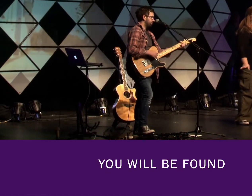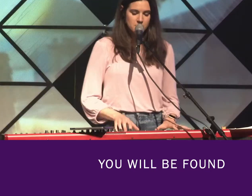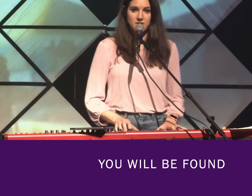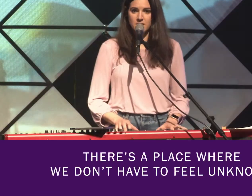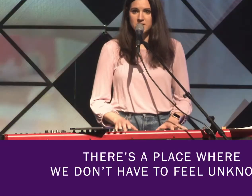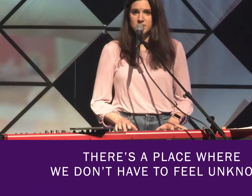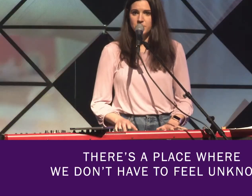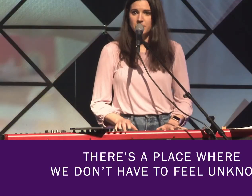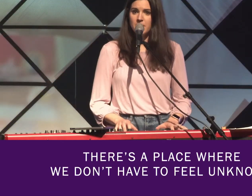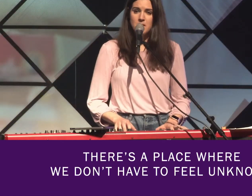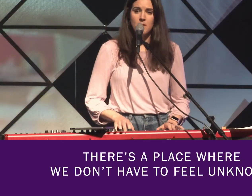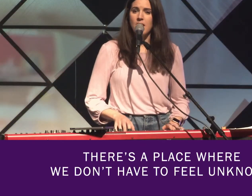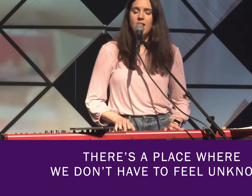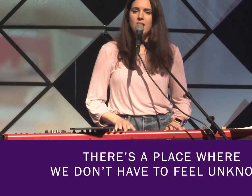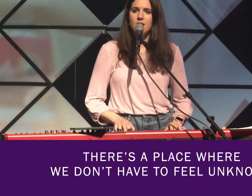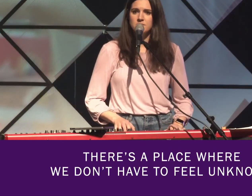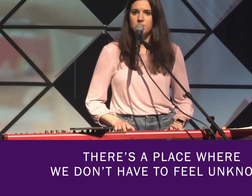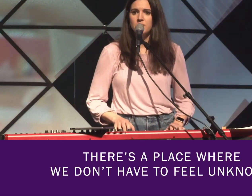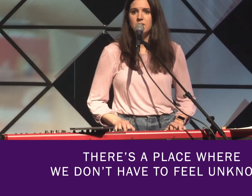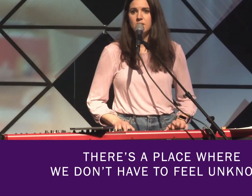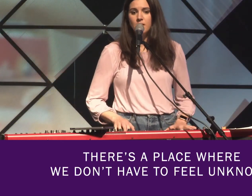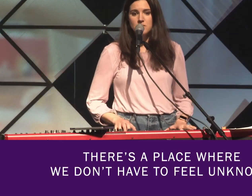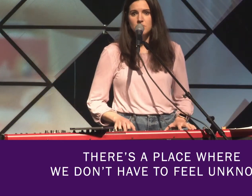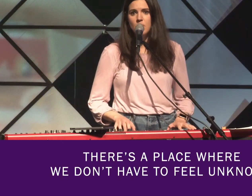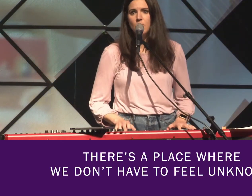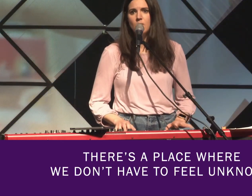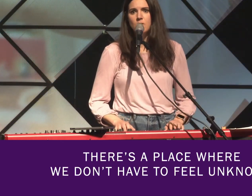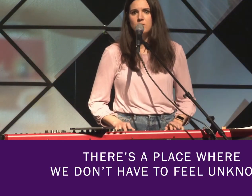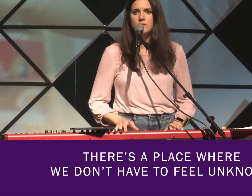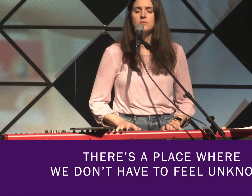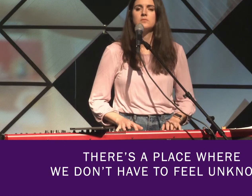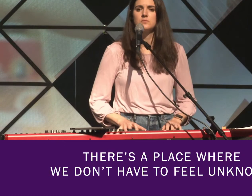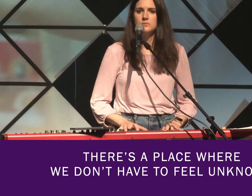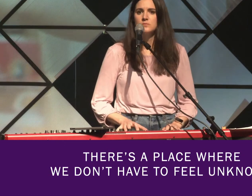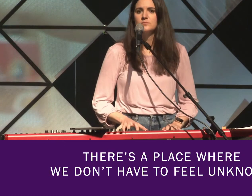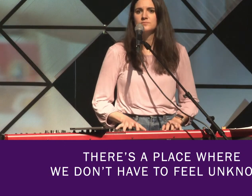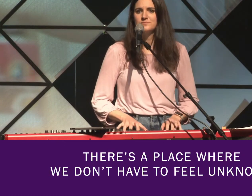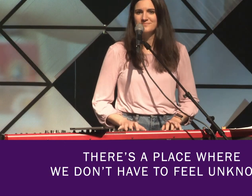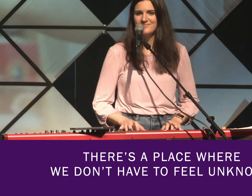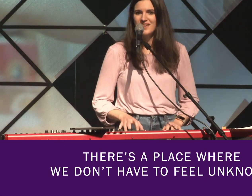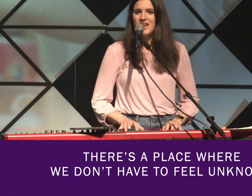found. There's a place where you don't have to feel alone.